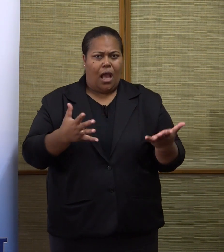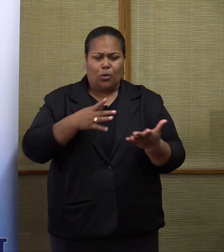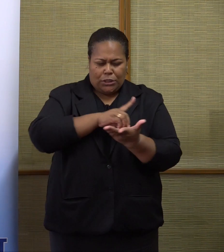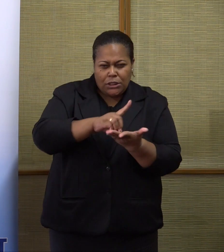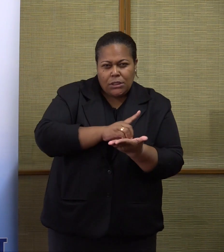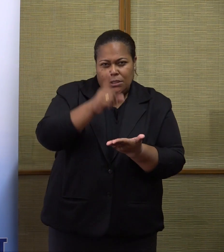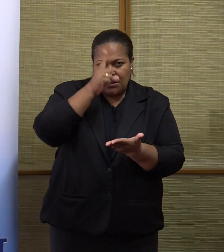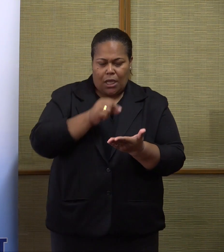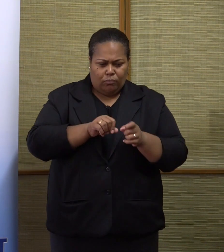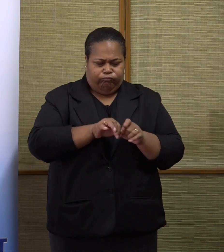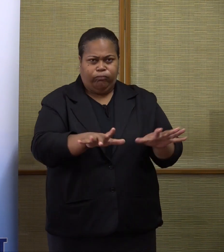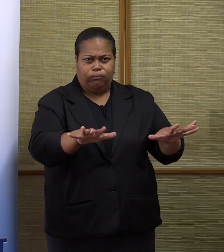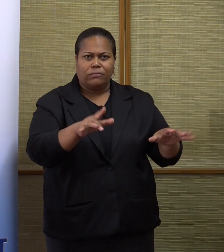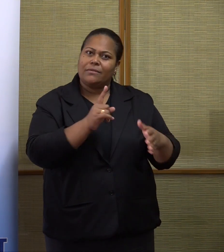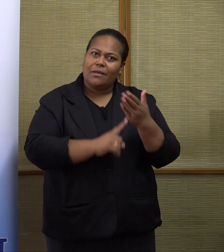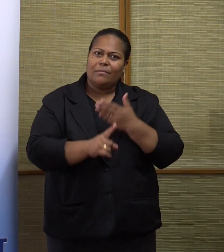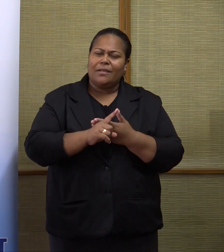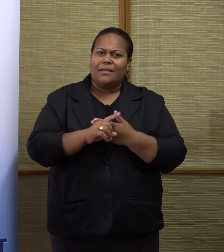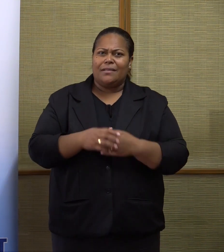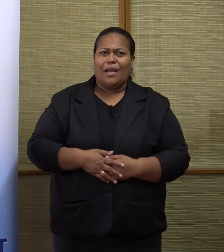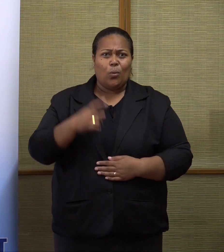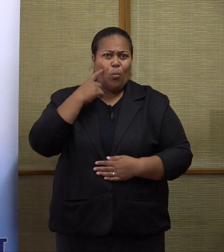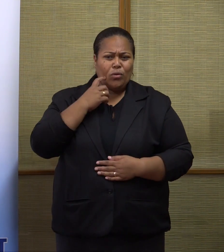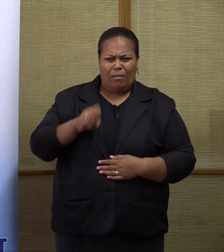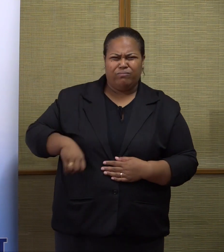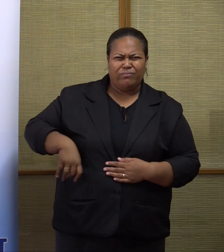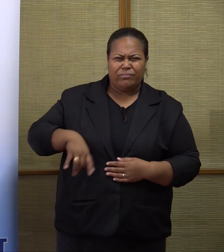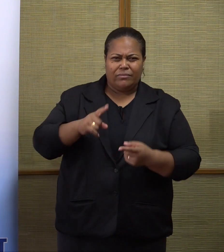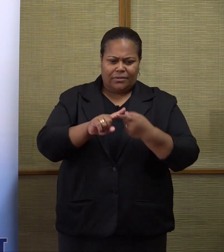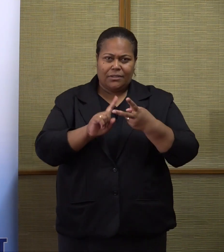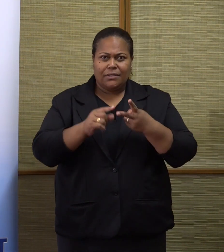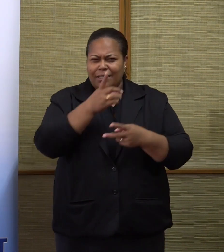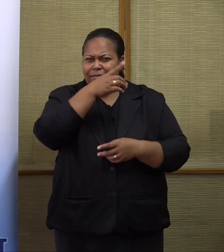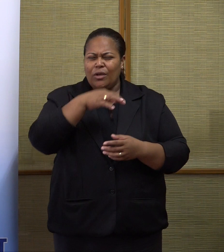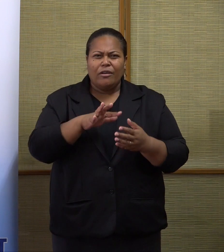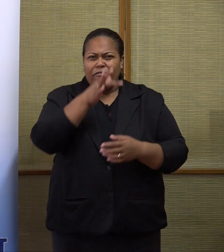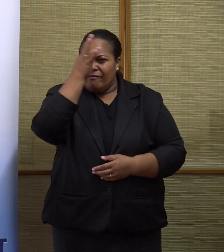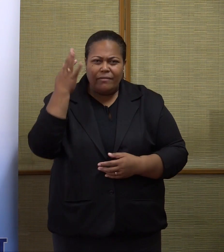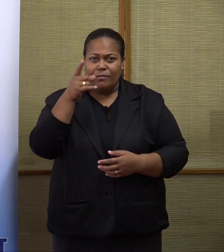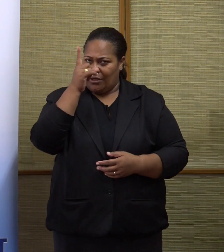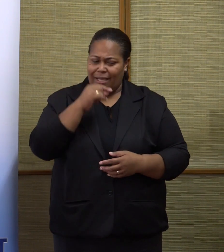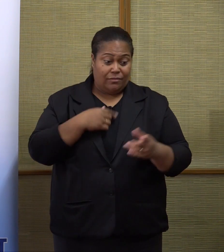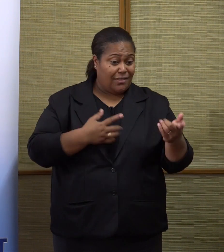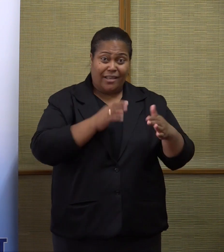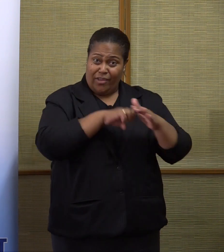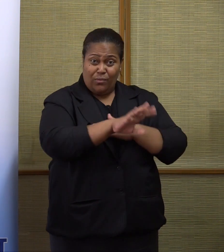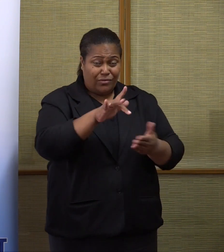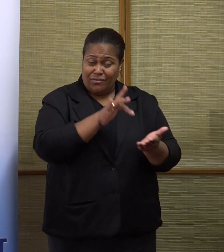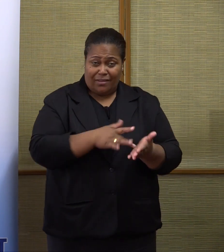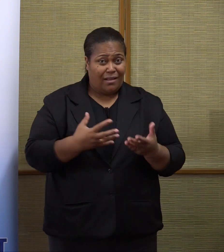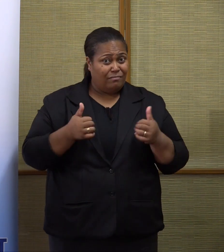is most common, like typhoid, leptospirosis, and ensure that people within these evacuation centers are well taken care of and have the